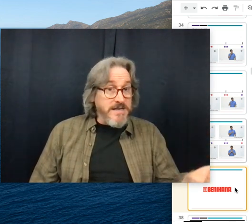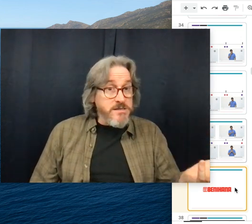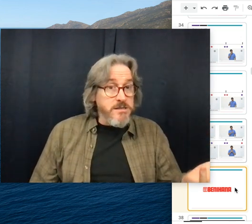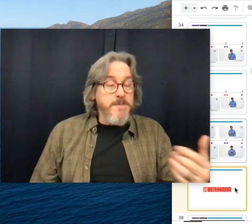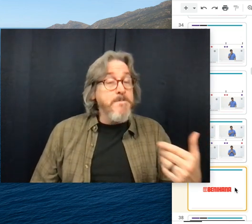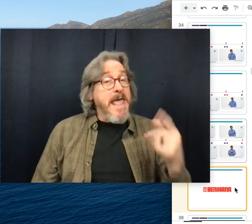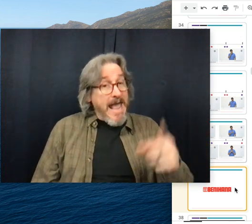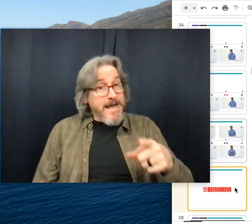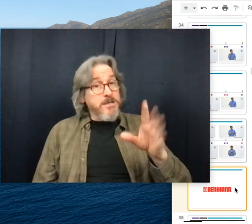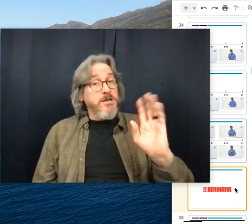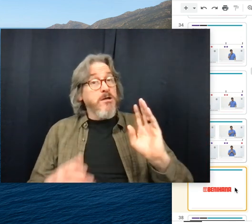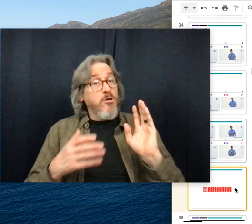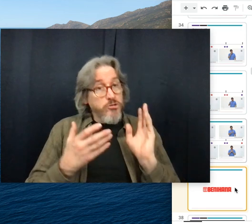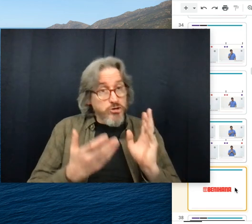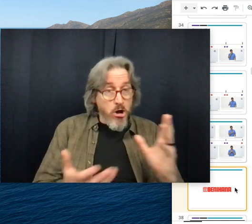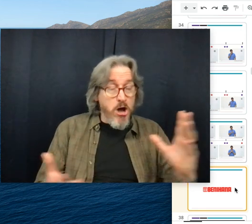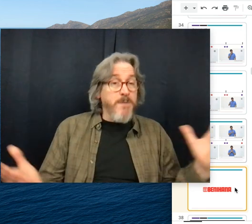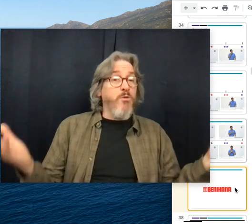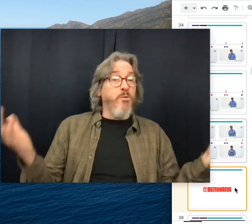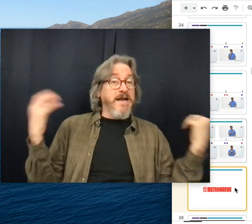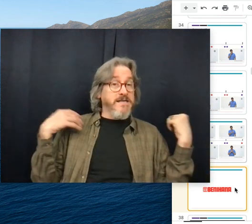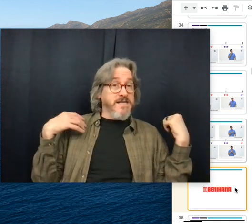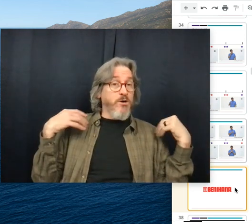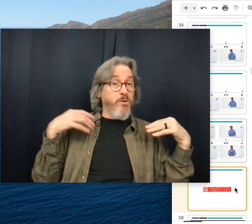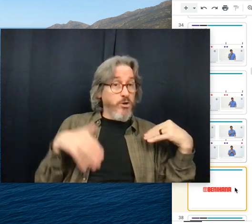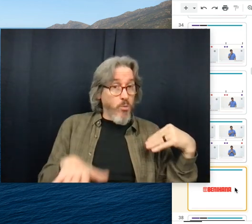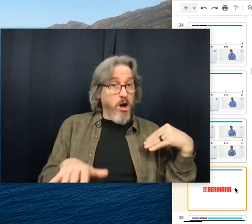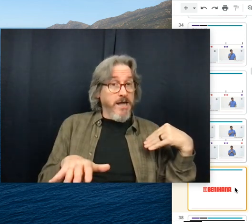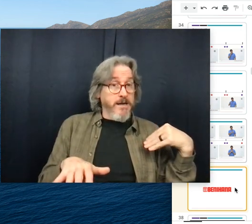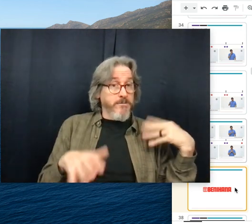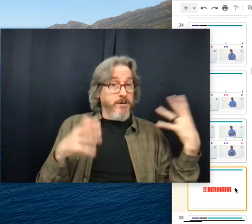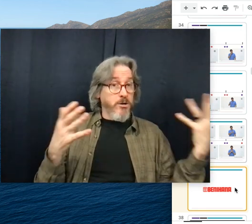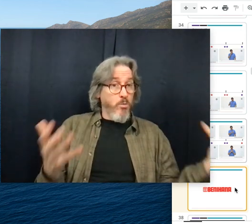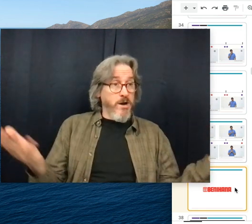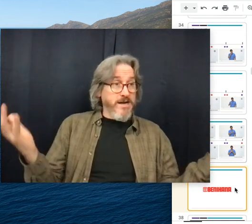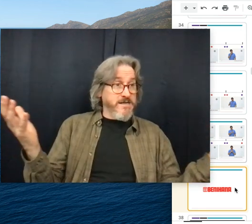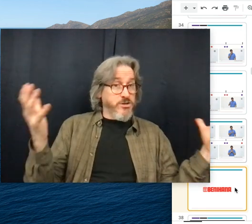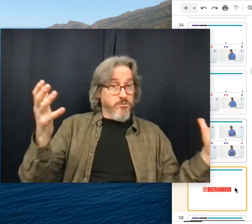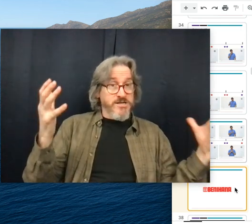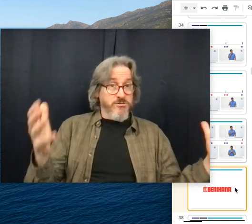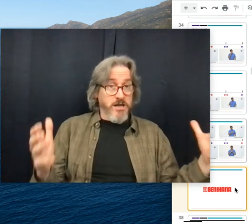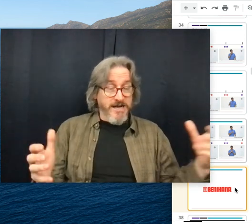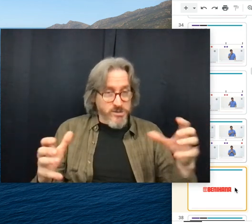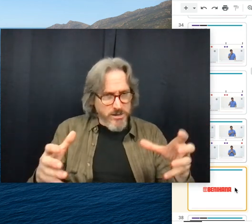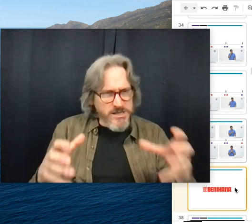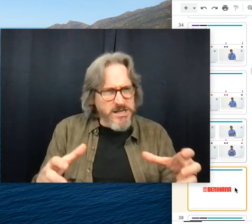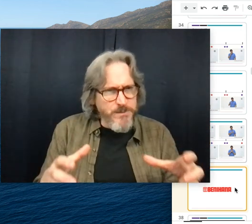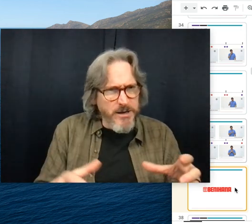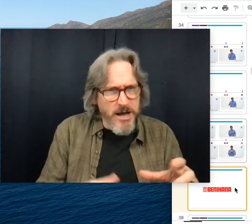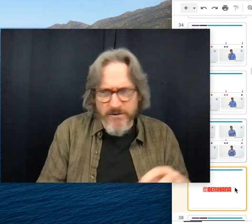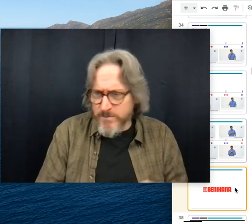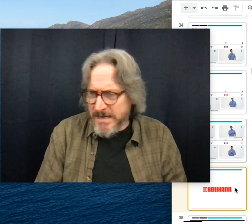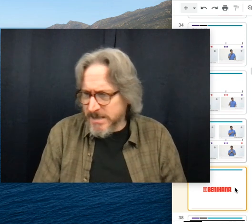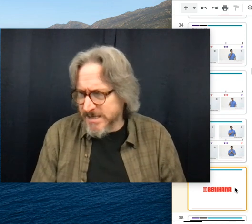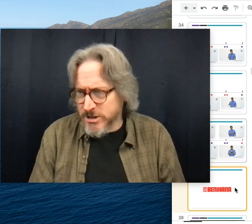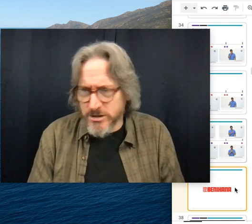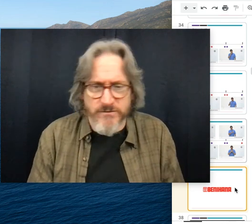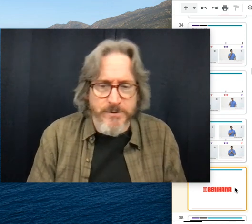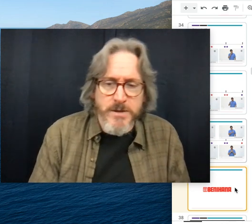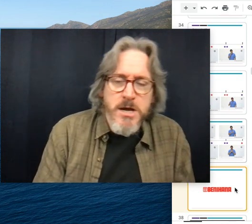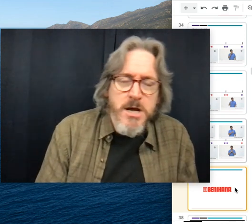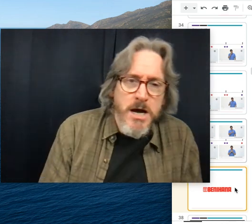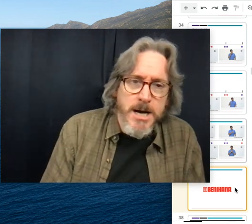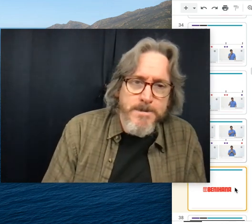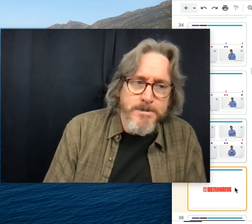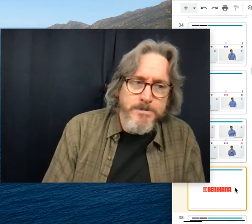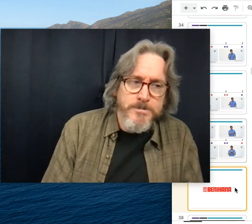expense, and talk about what it's like when you walk in. What is the restaurant like? So this is a big kind of meaty section of